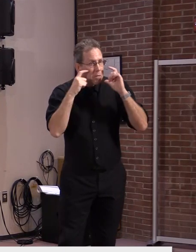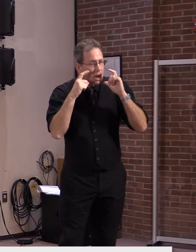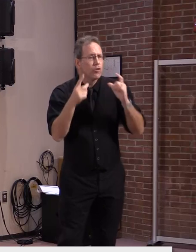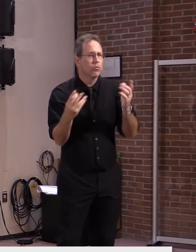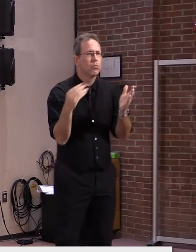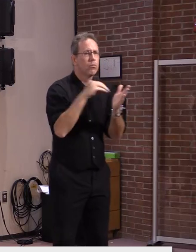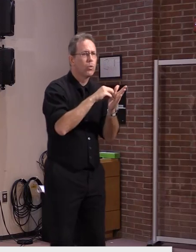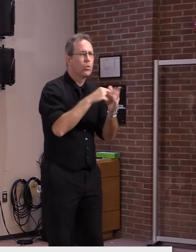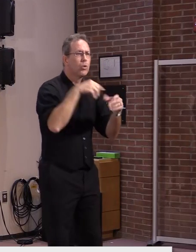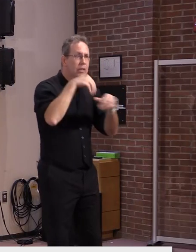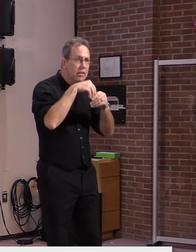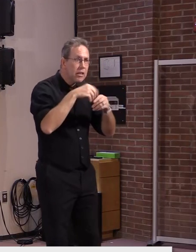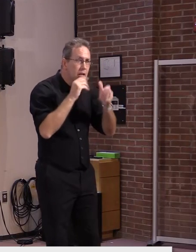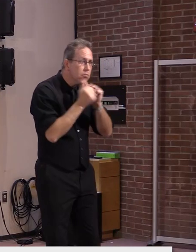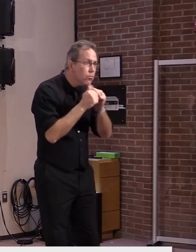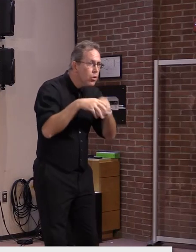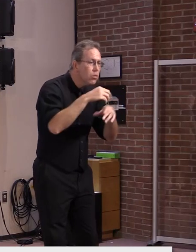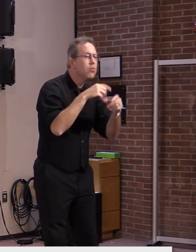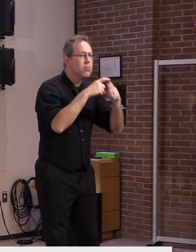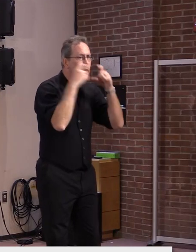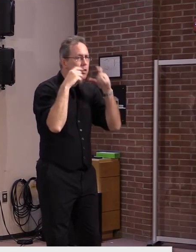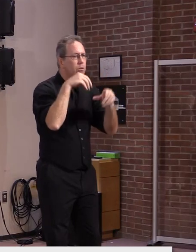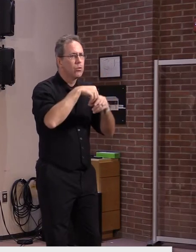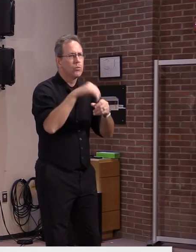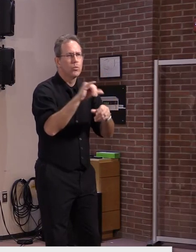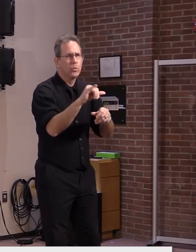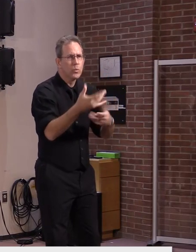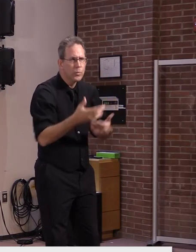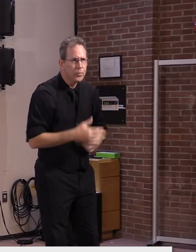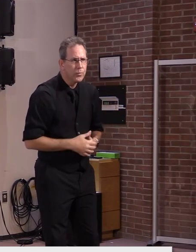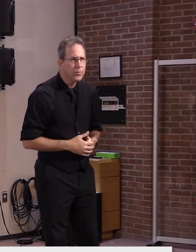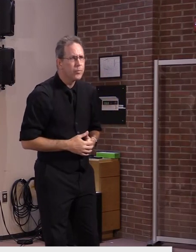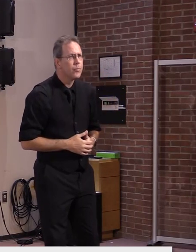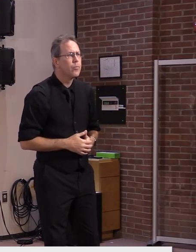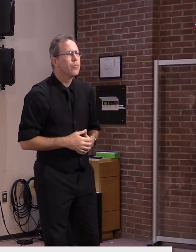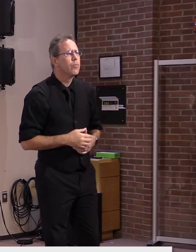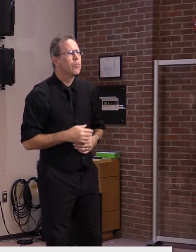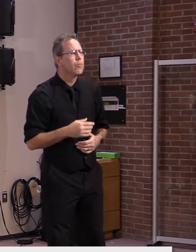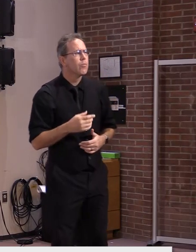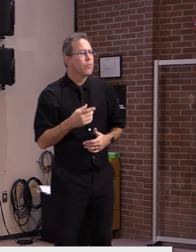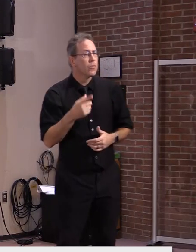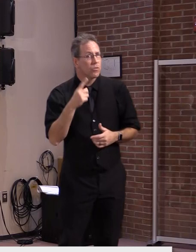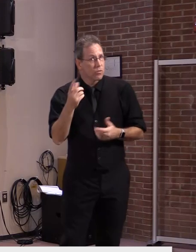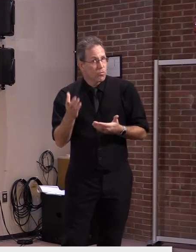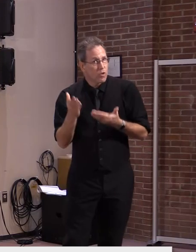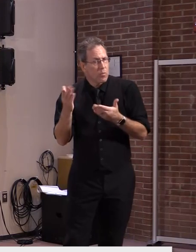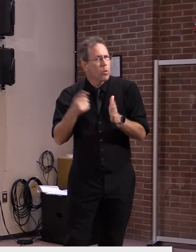And again, that's in the form of a recommendation, not a requirement, since there's no state of emergency?